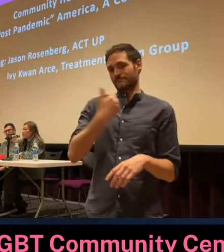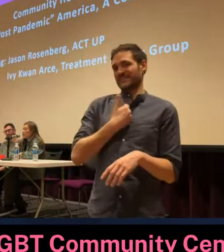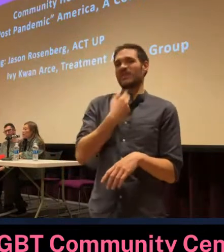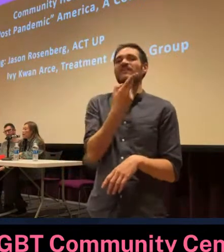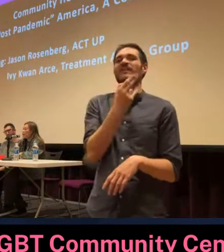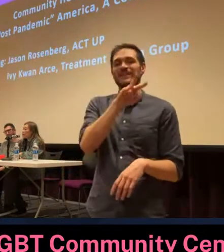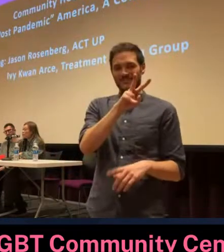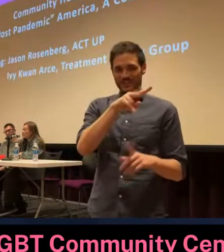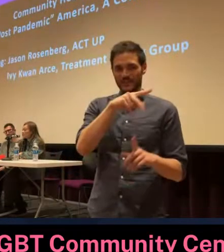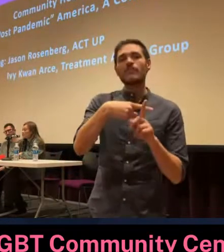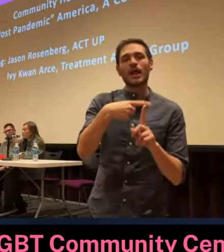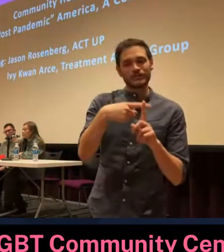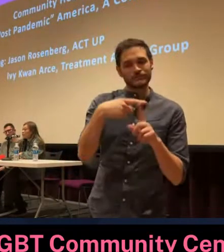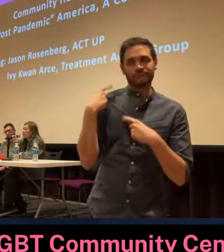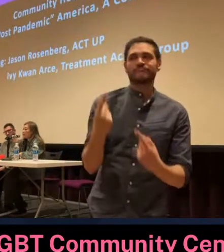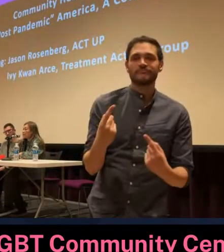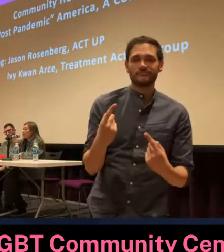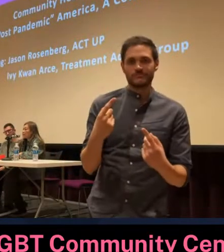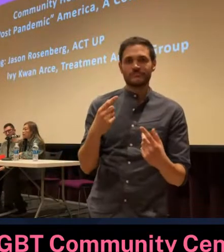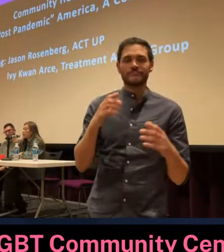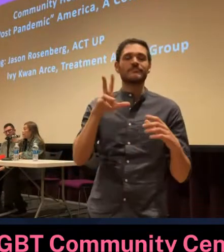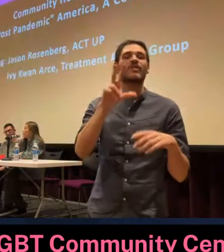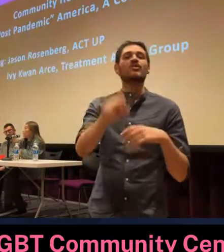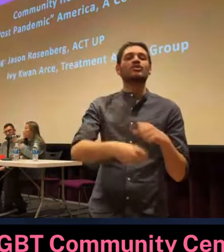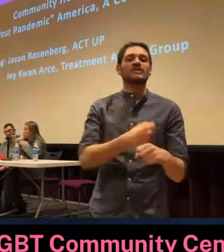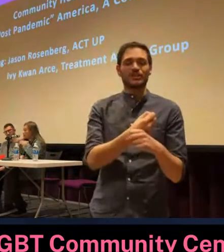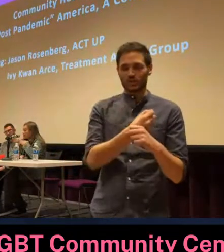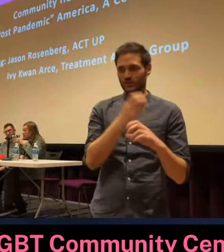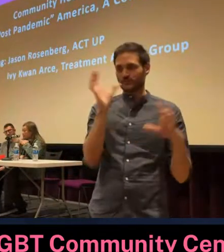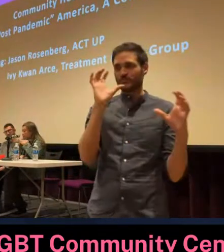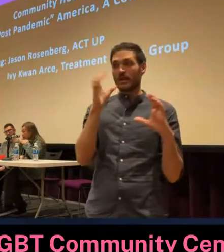team. I'm looking for the team for the next,